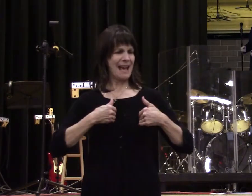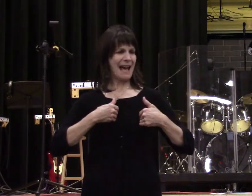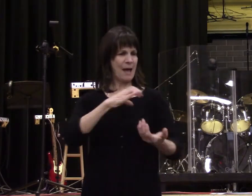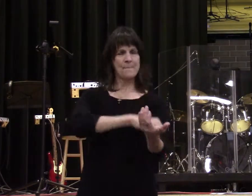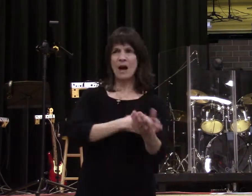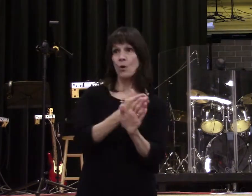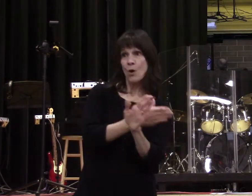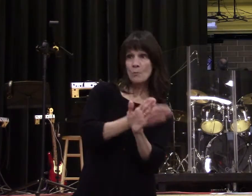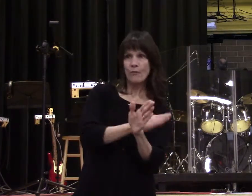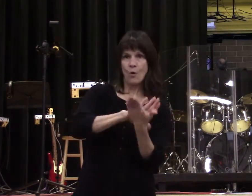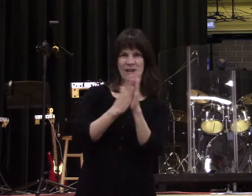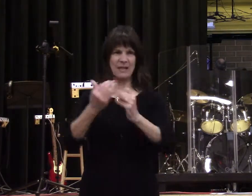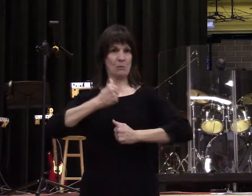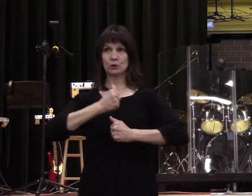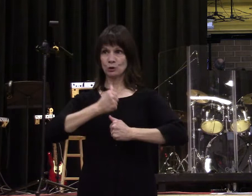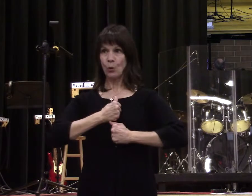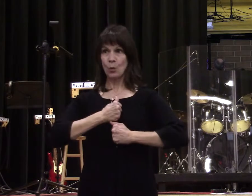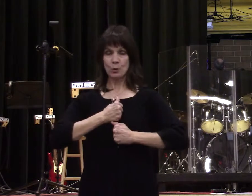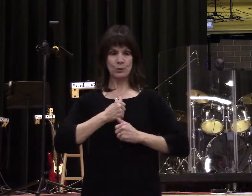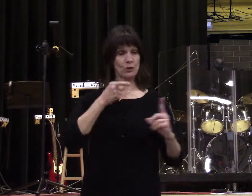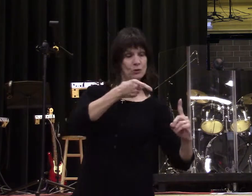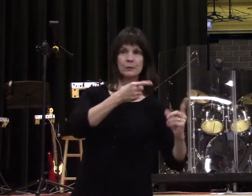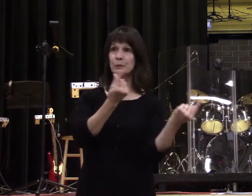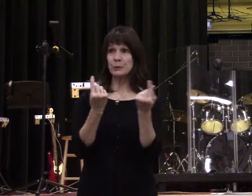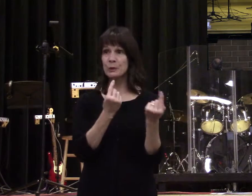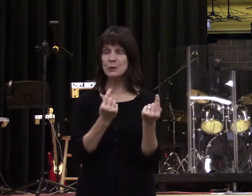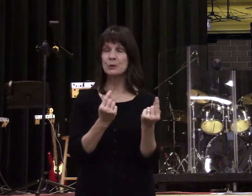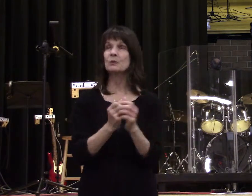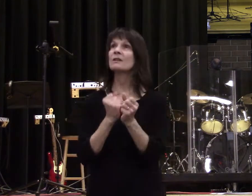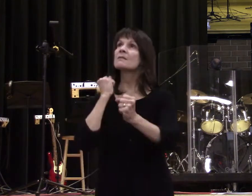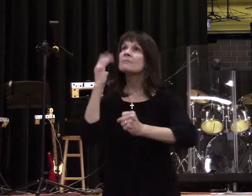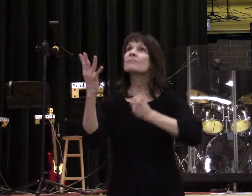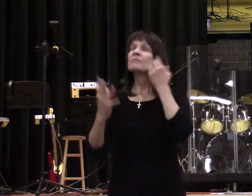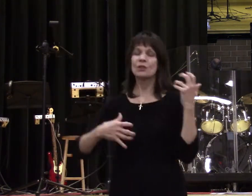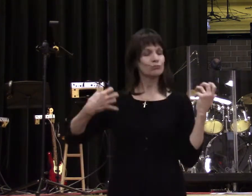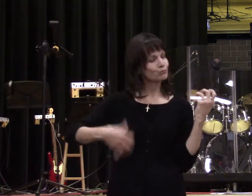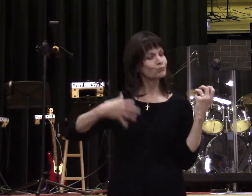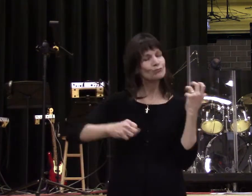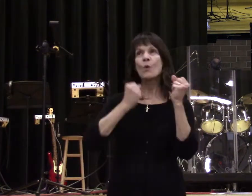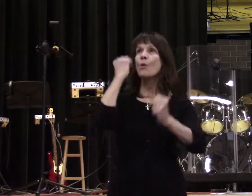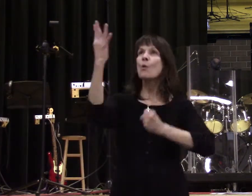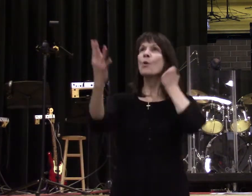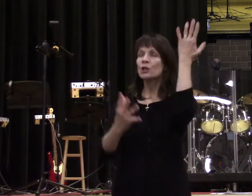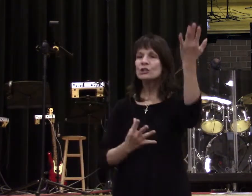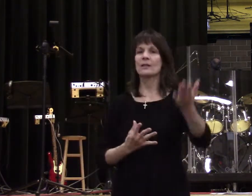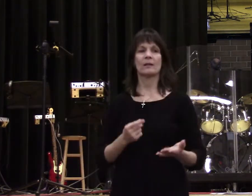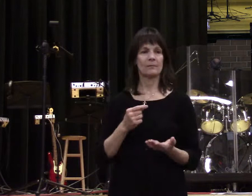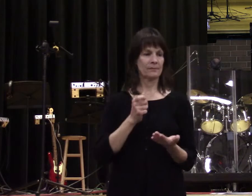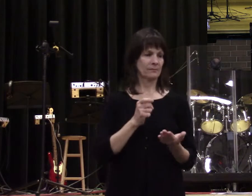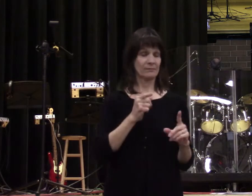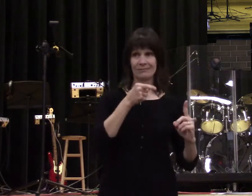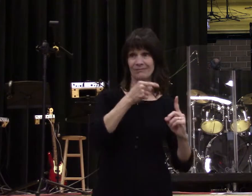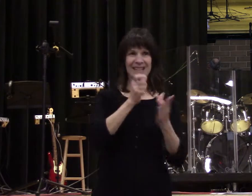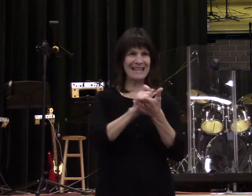mighty. Lift up your head, all you gates, that the King of glory may come in. Who is the King of glory? Mighty in battle. He is